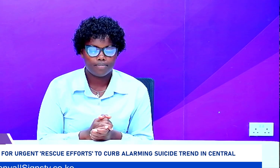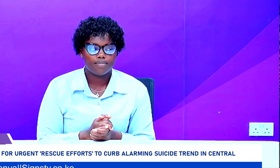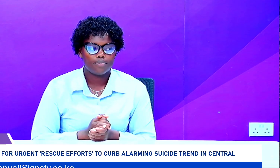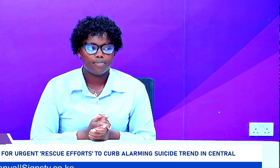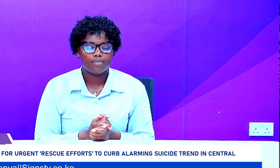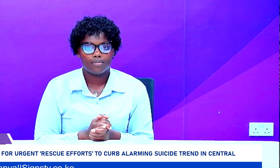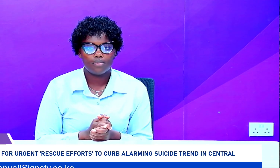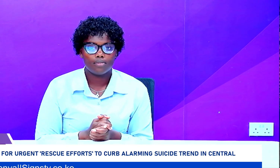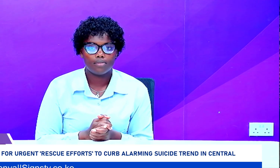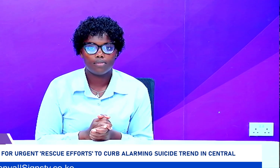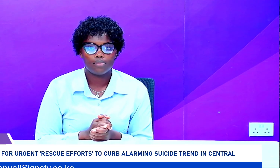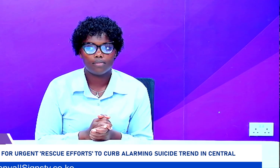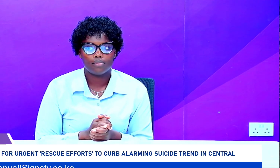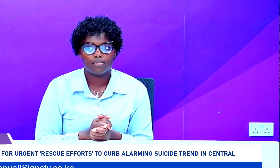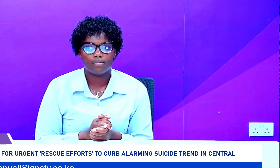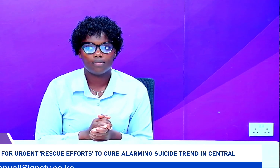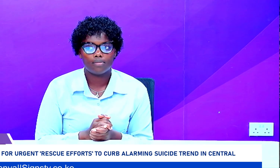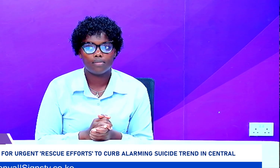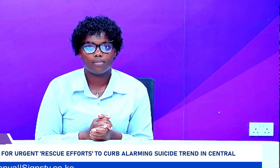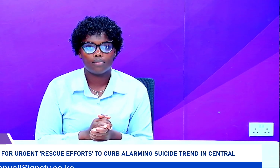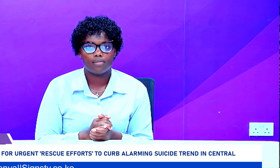and familial expectations.